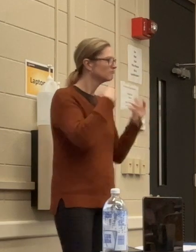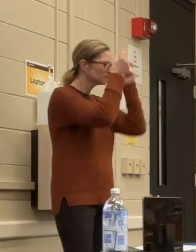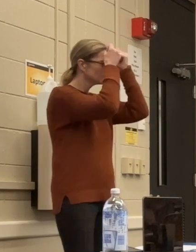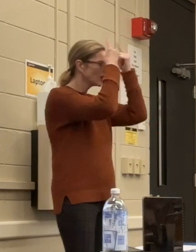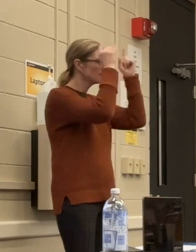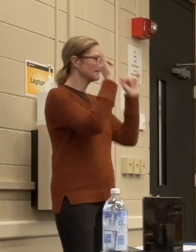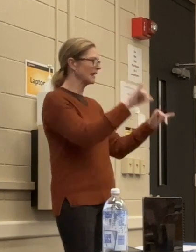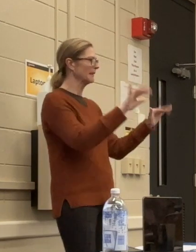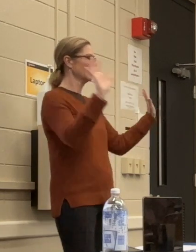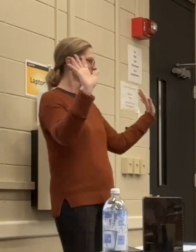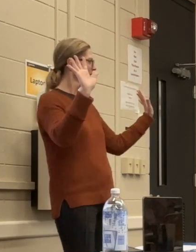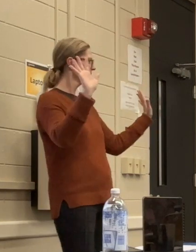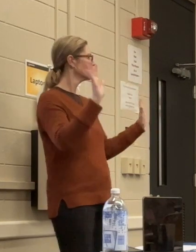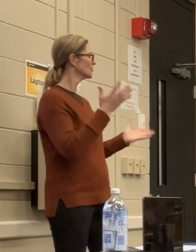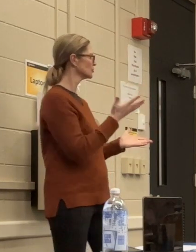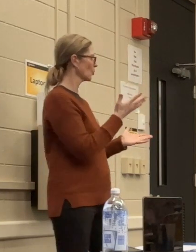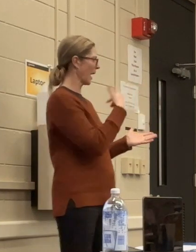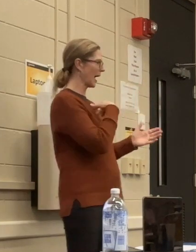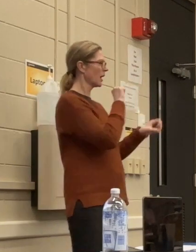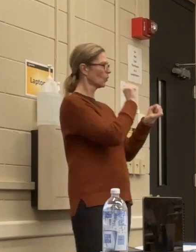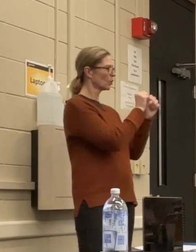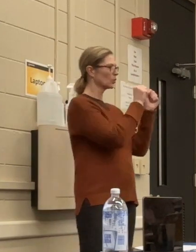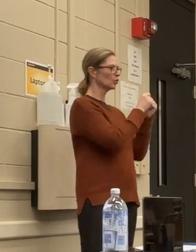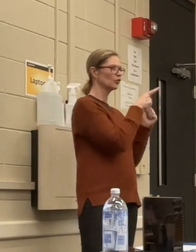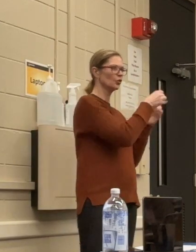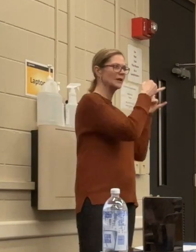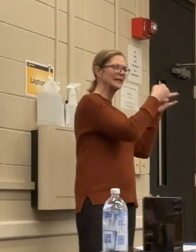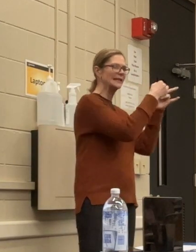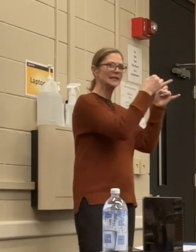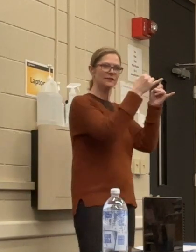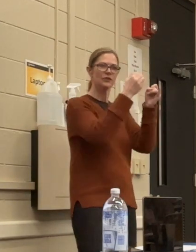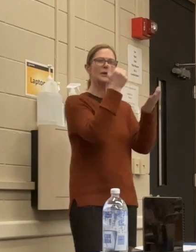You guys all have different availability, different schedules.